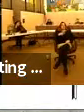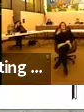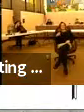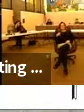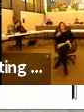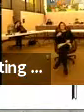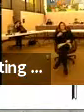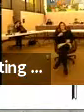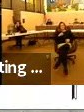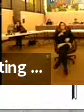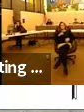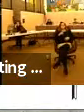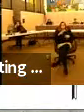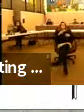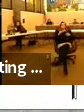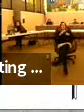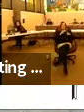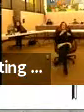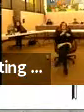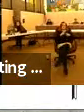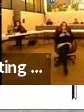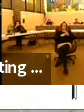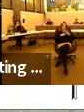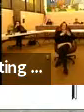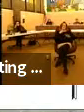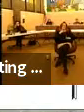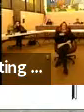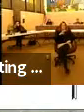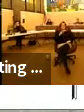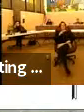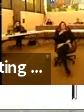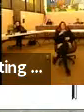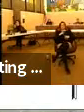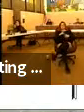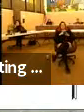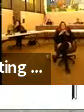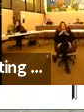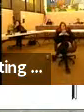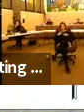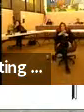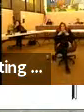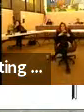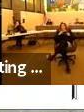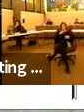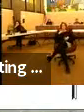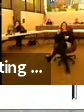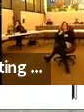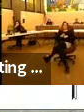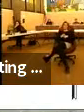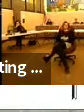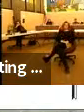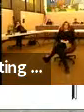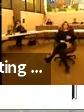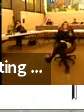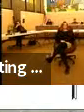or eligible for the New York State and National Registers of Historic Places will be impacted by this project. All right, thanks, Jess.